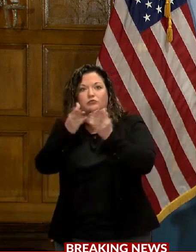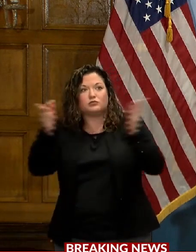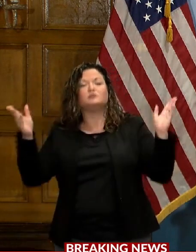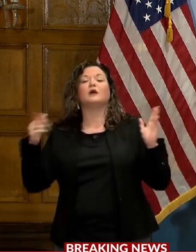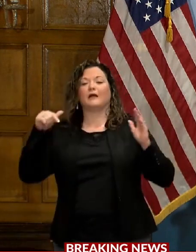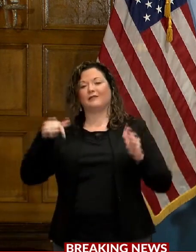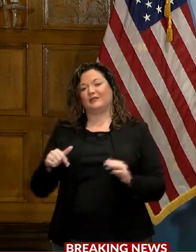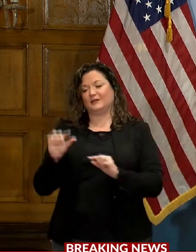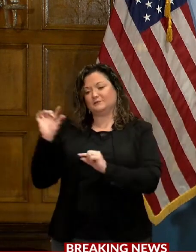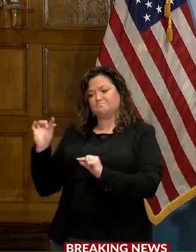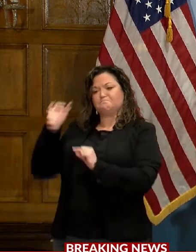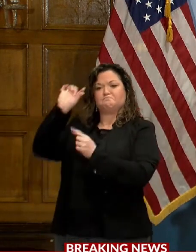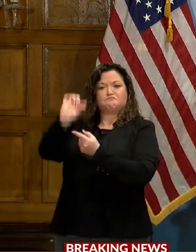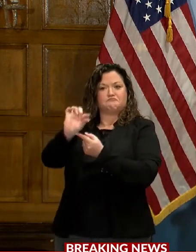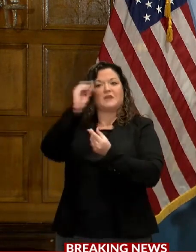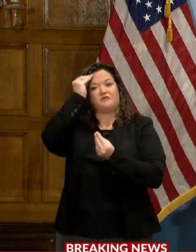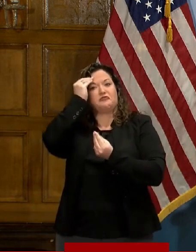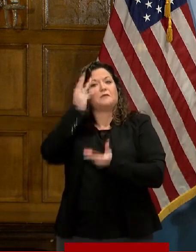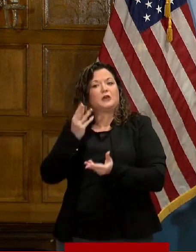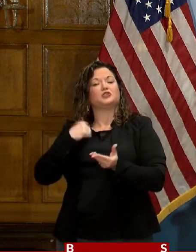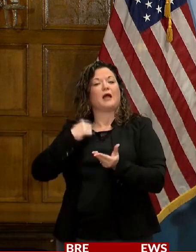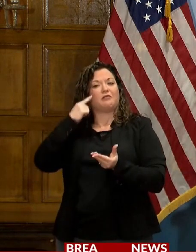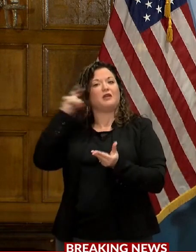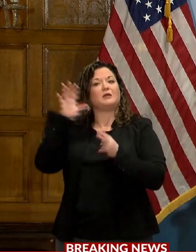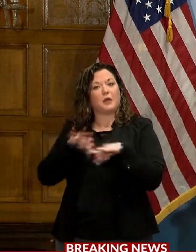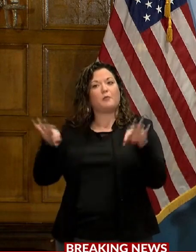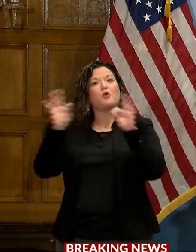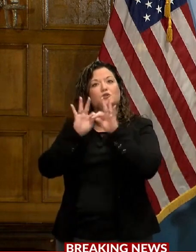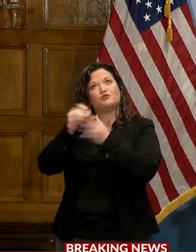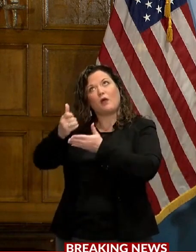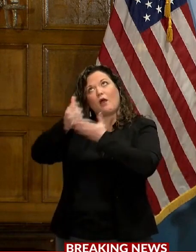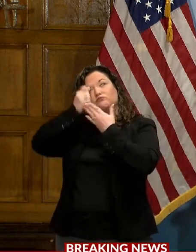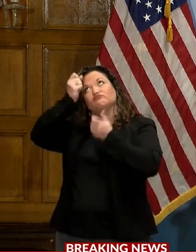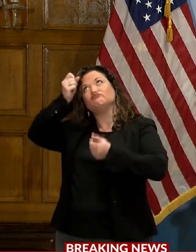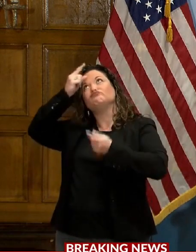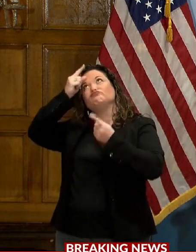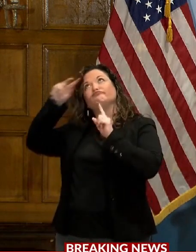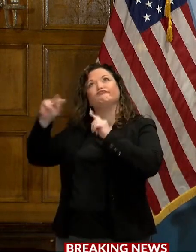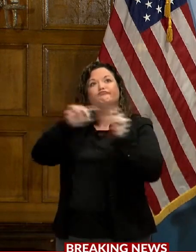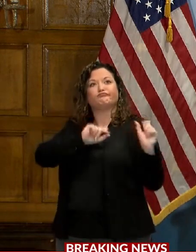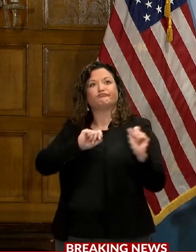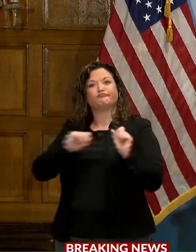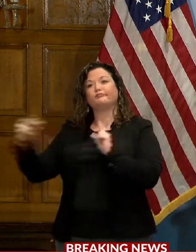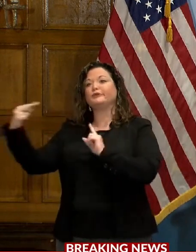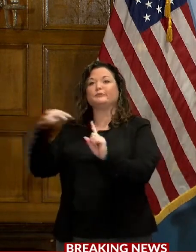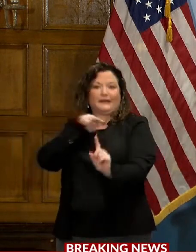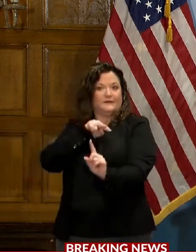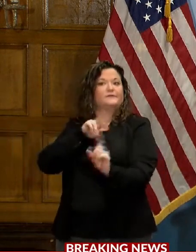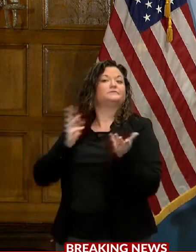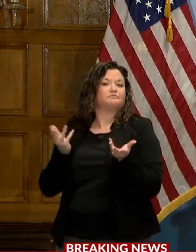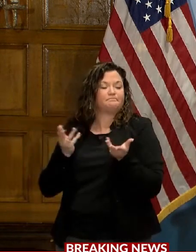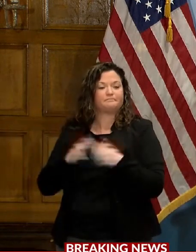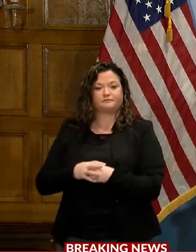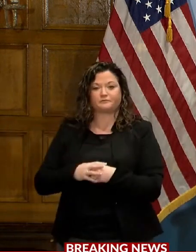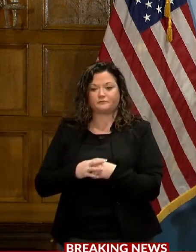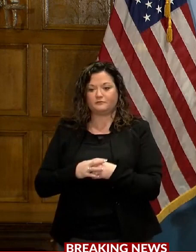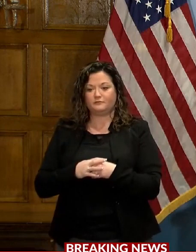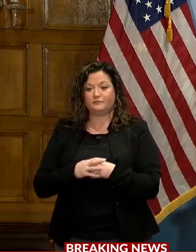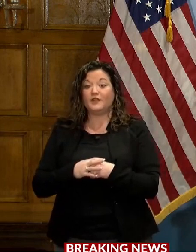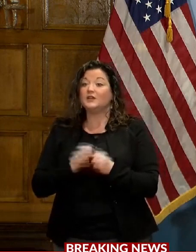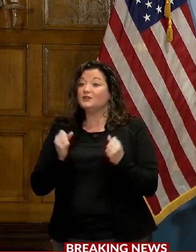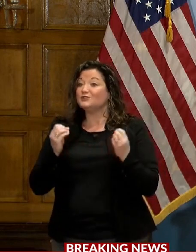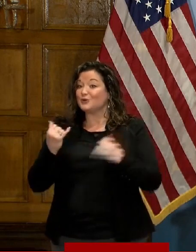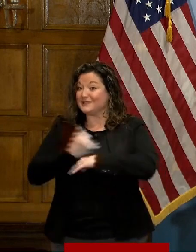bit of information I think is important and puts things in perspective. And then I'm actually going to reverse the